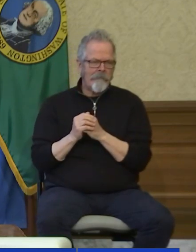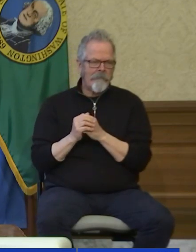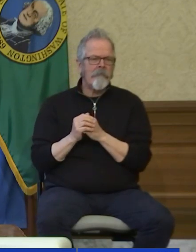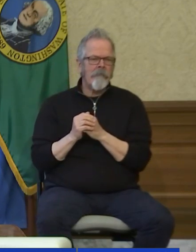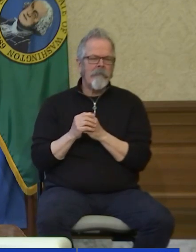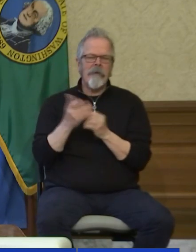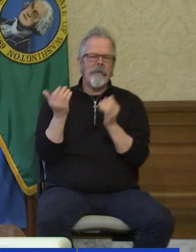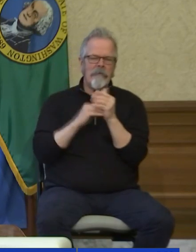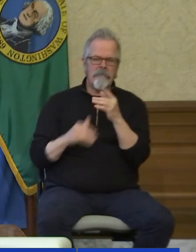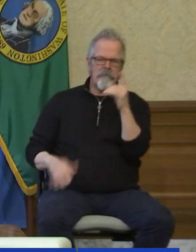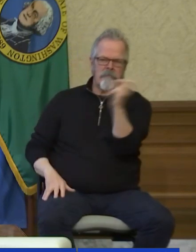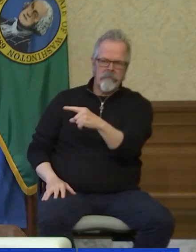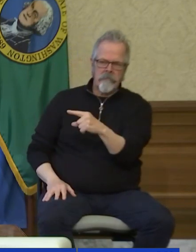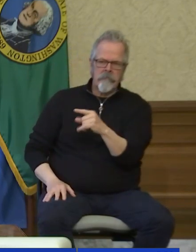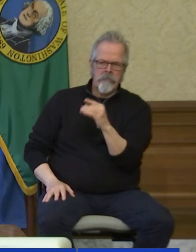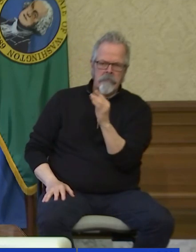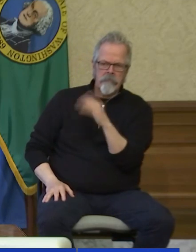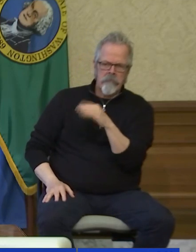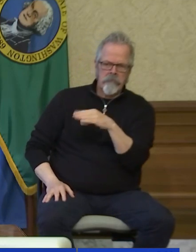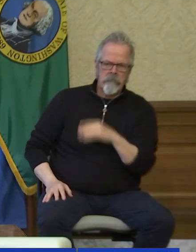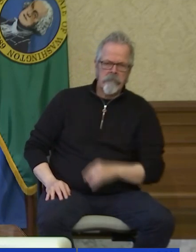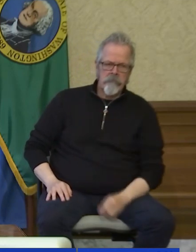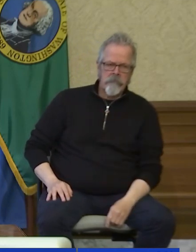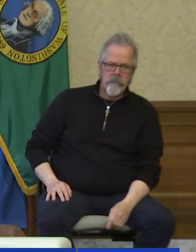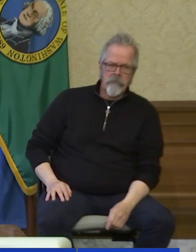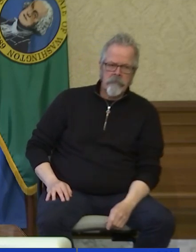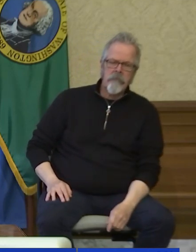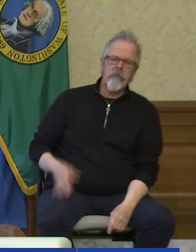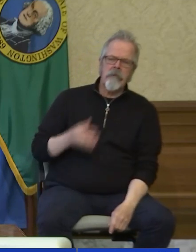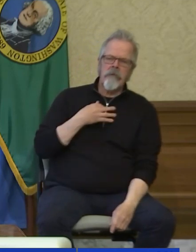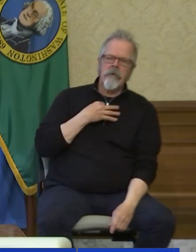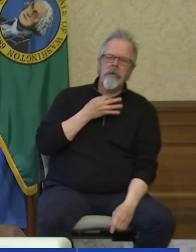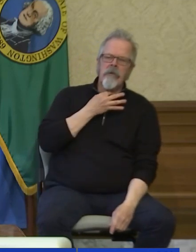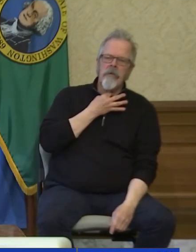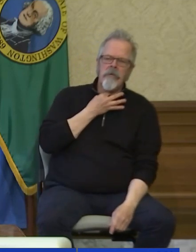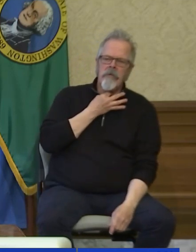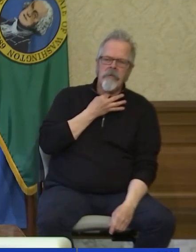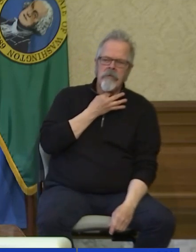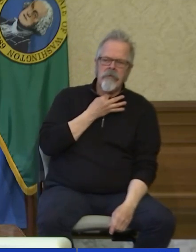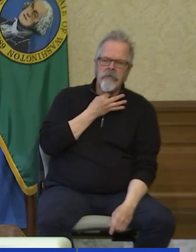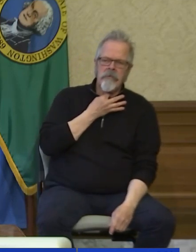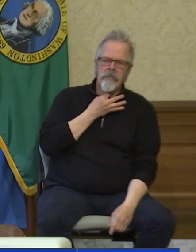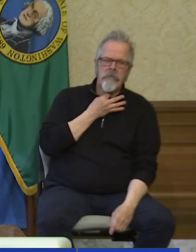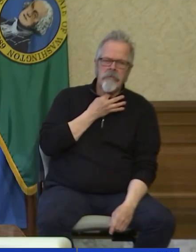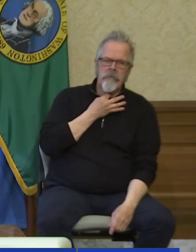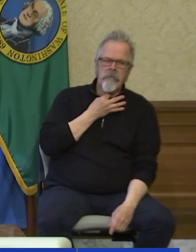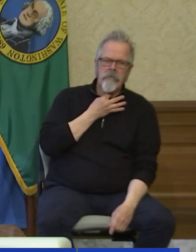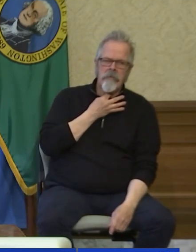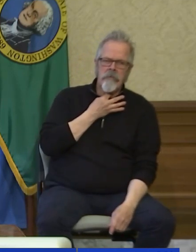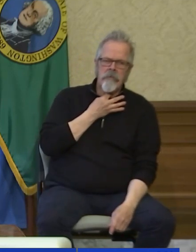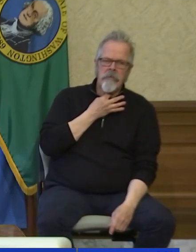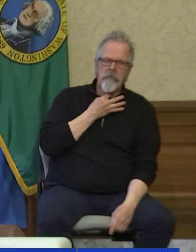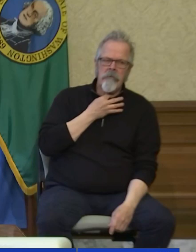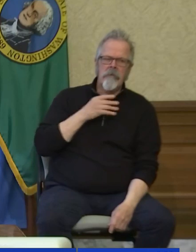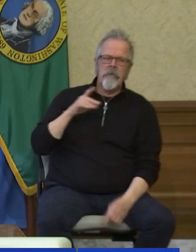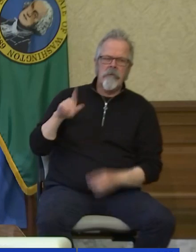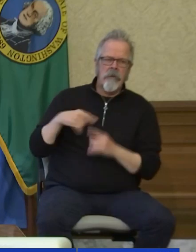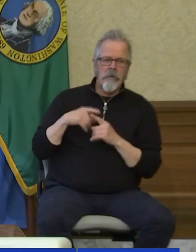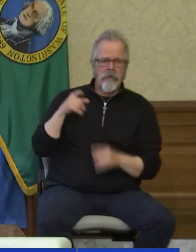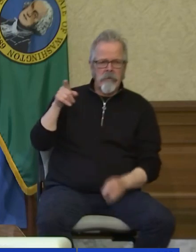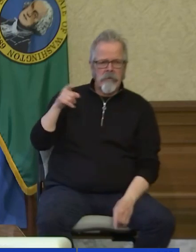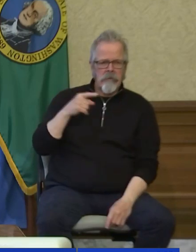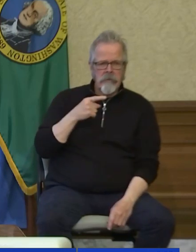could just outline the calendar? We're talking about 3-week phases.